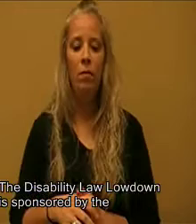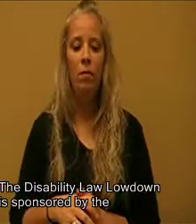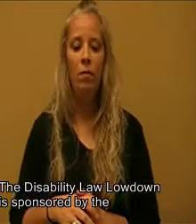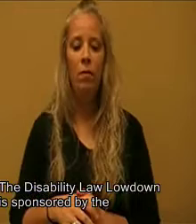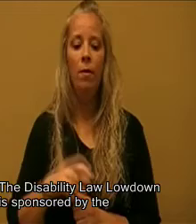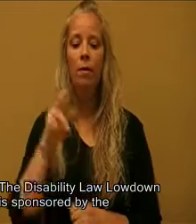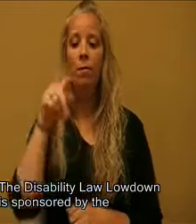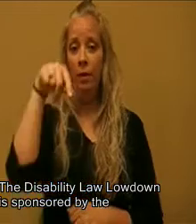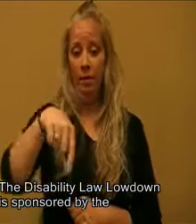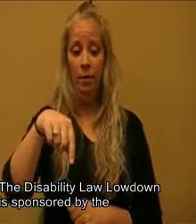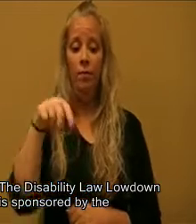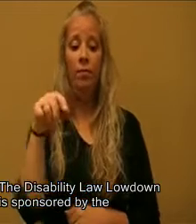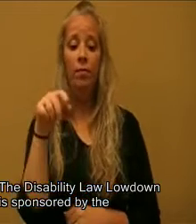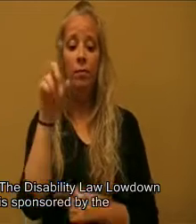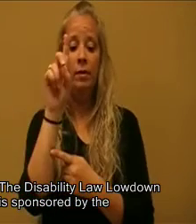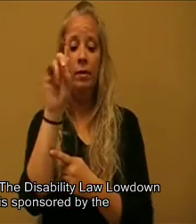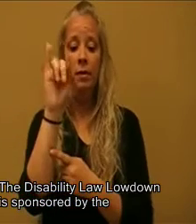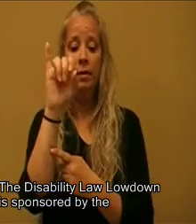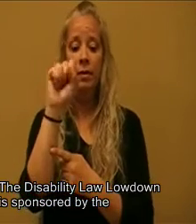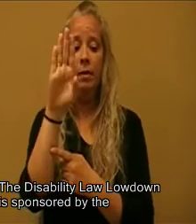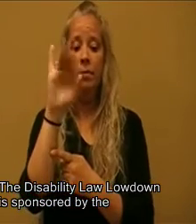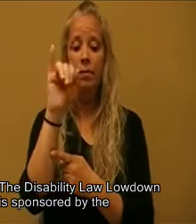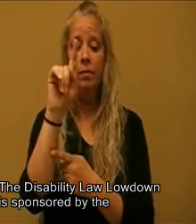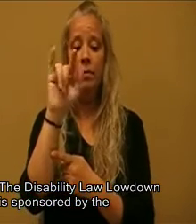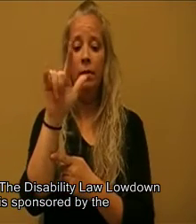The Disability Law Lowdown is sponsored by